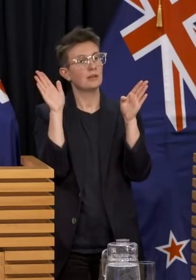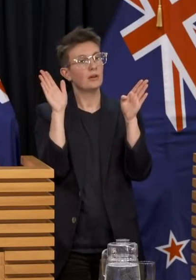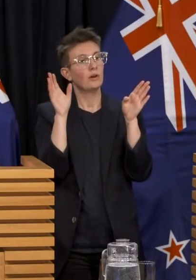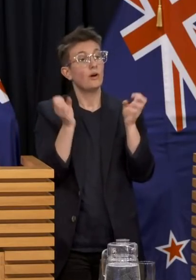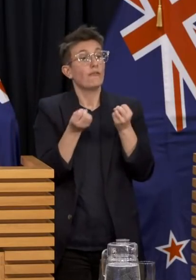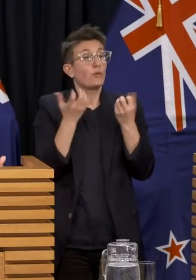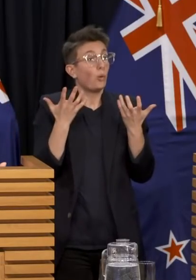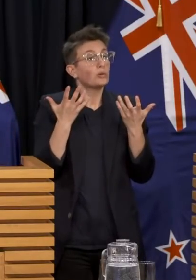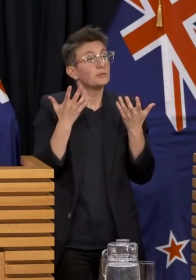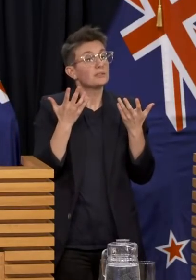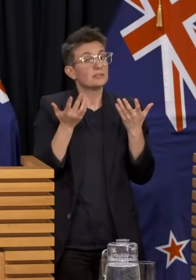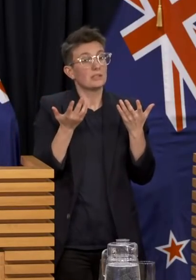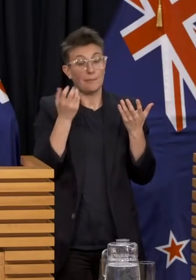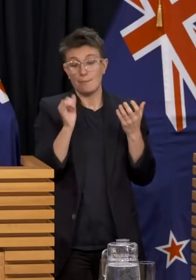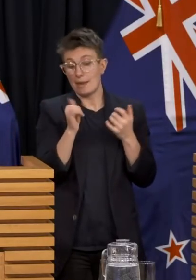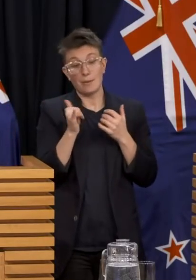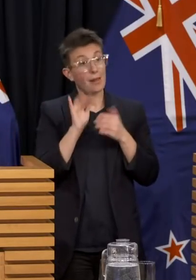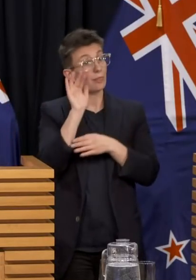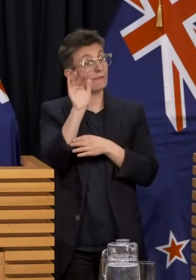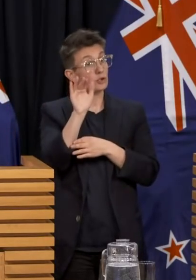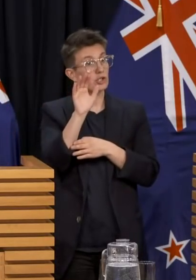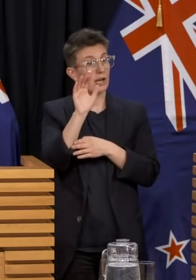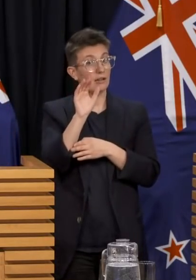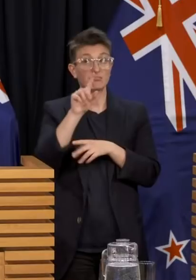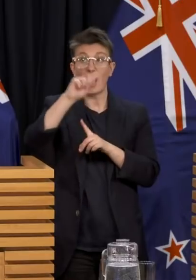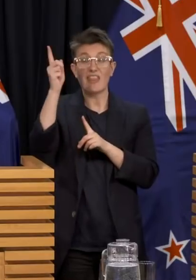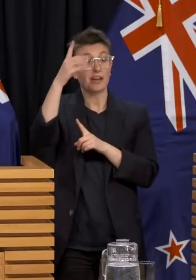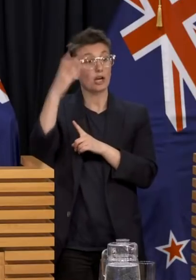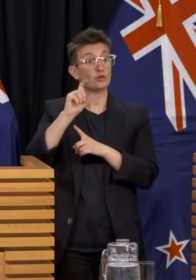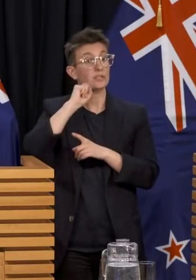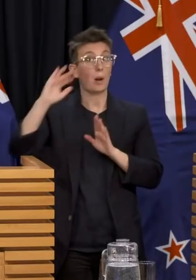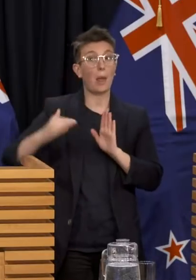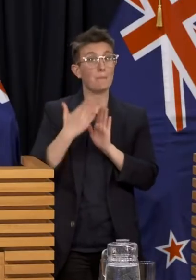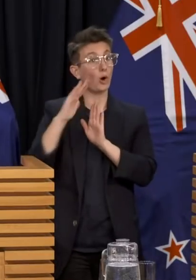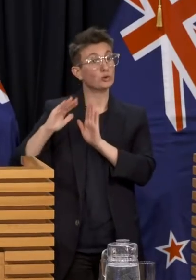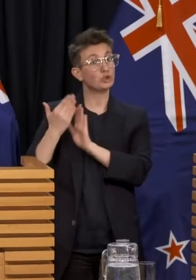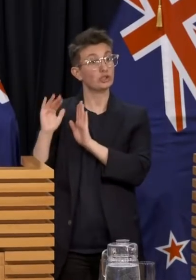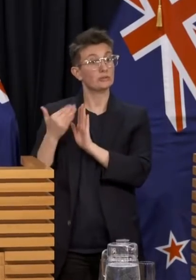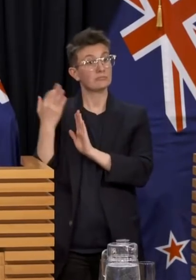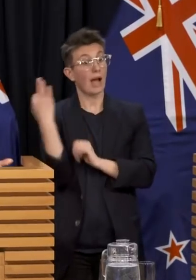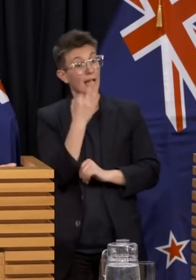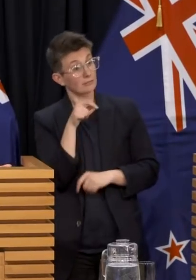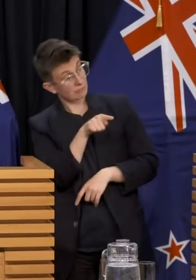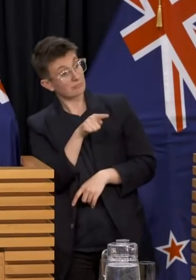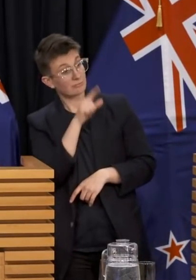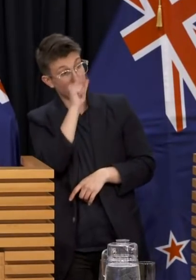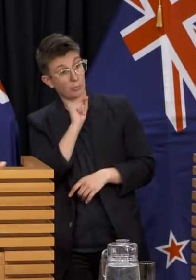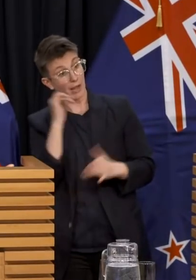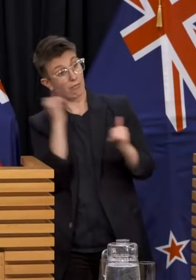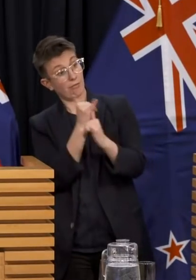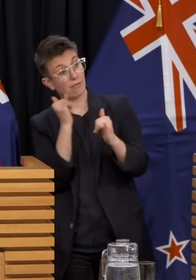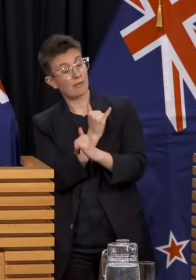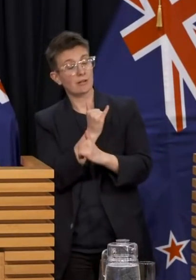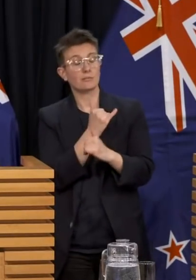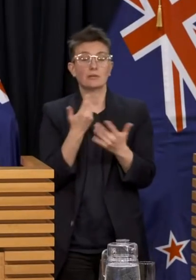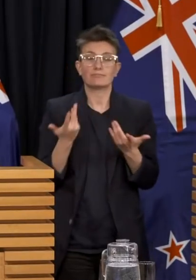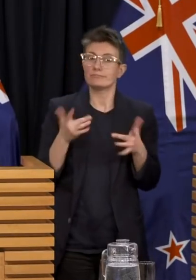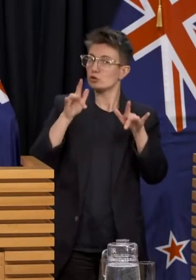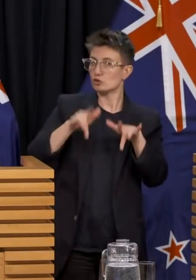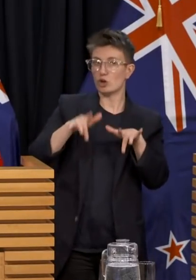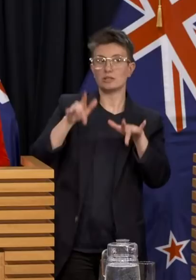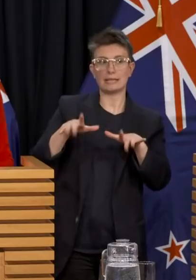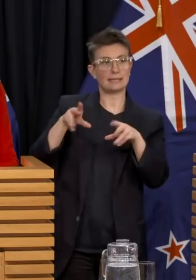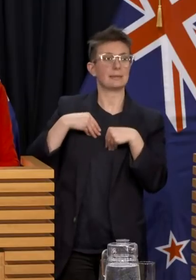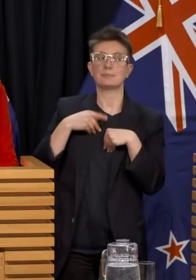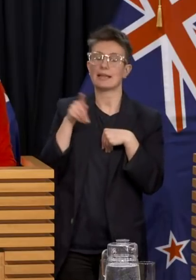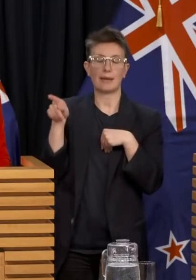may in the future have approaches. We would have, however, very strict criteria we would apply in those circumstances, but it's not on our mind